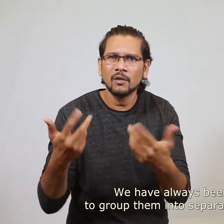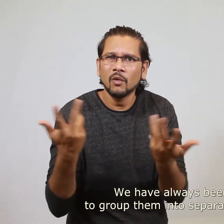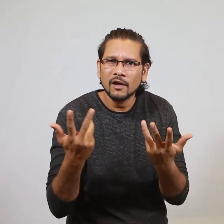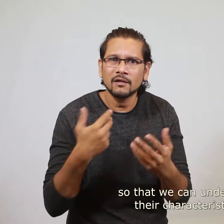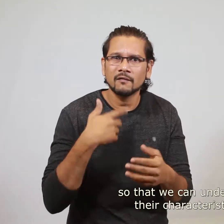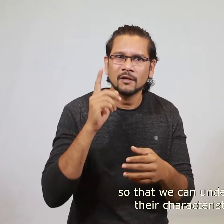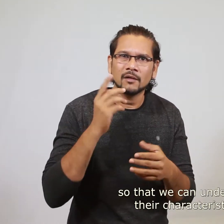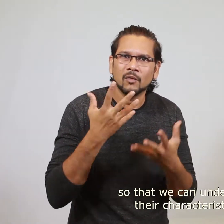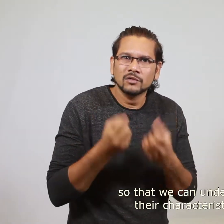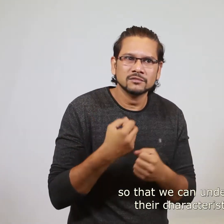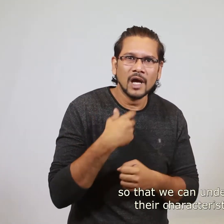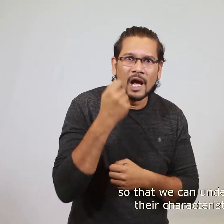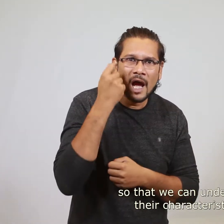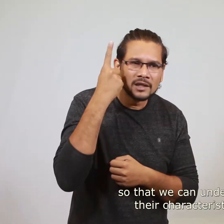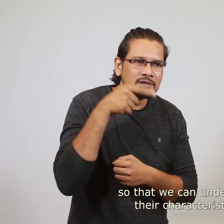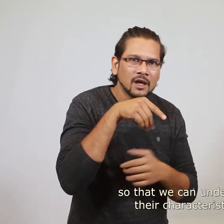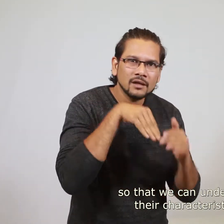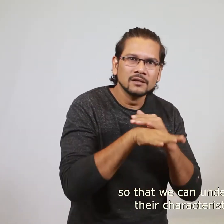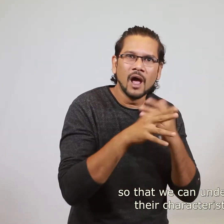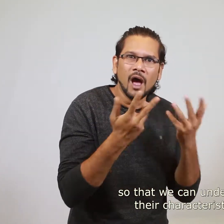so that we can understand their characteristics.